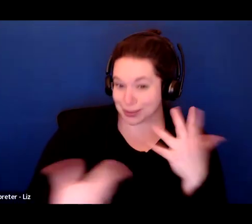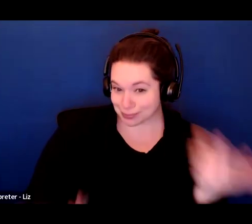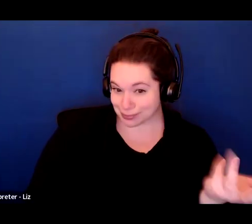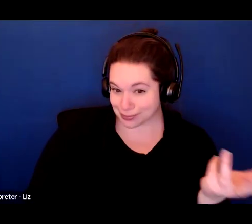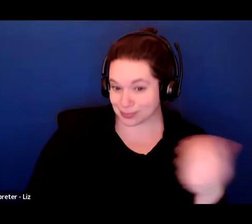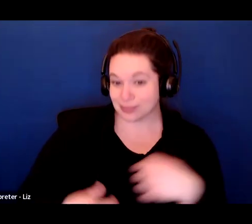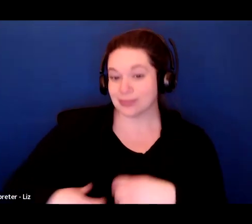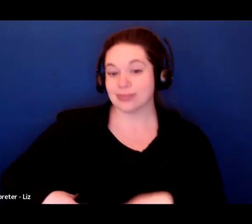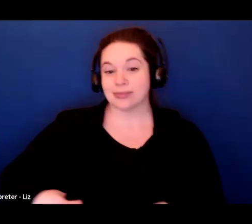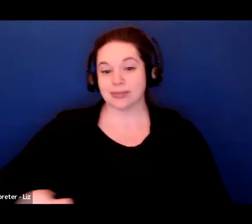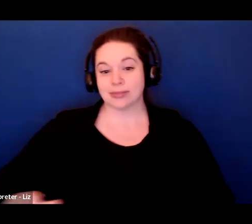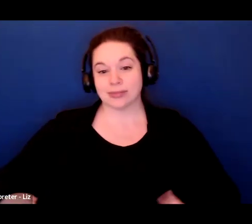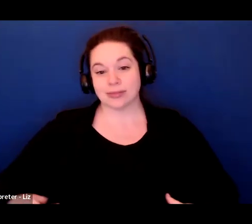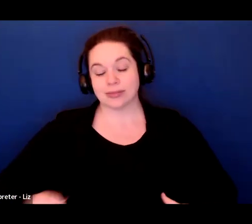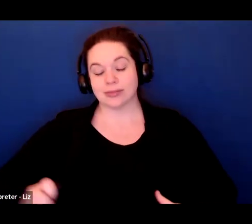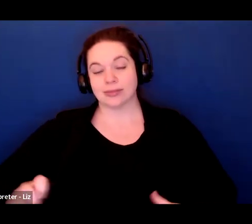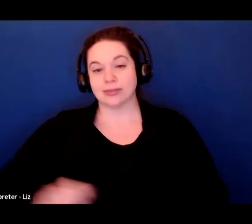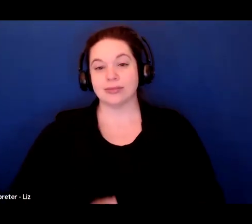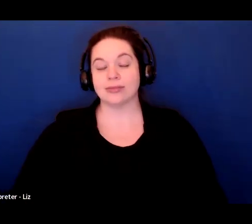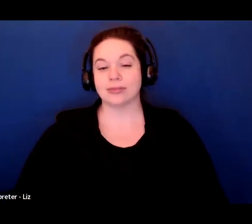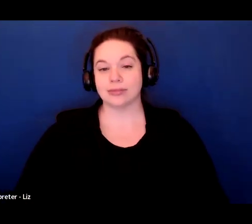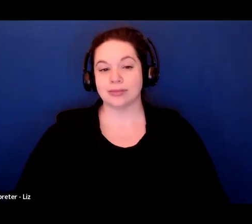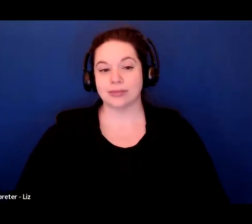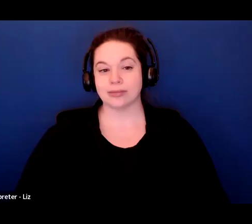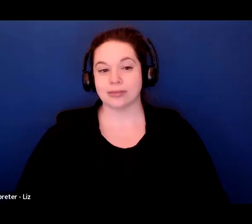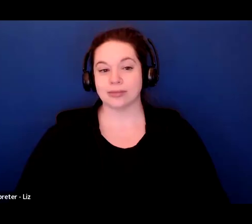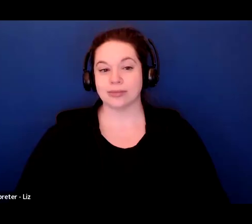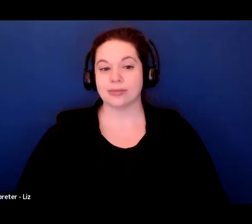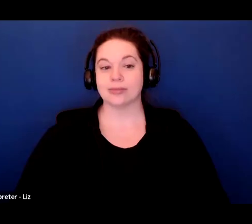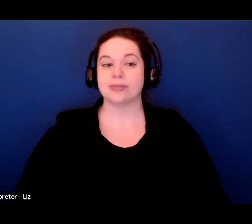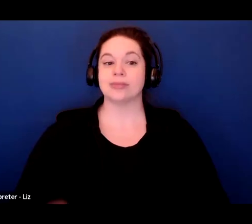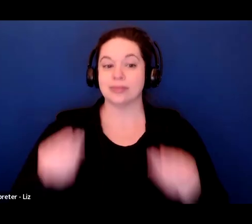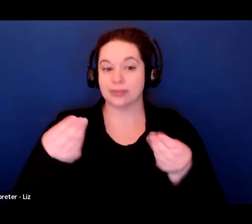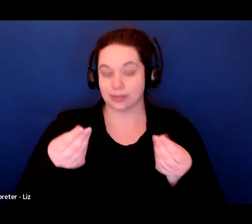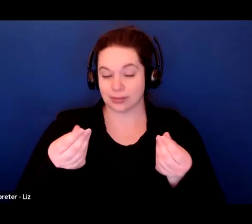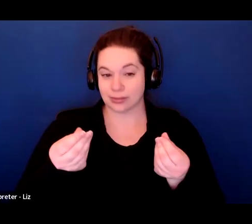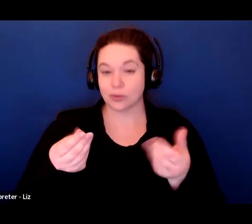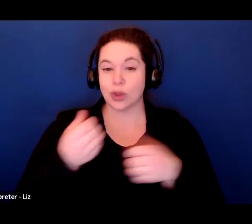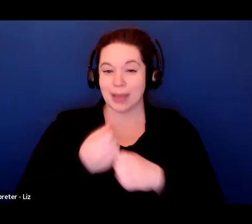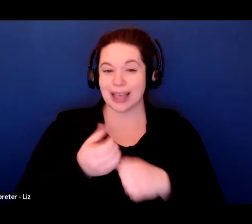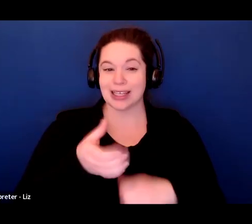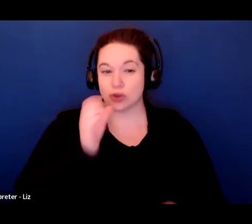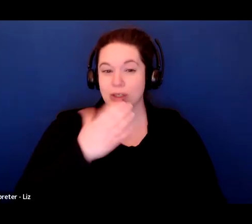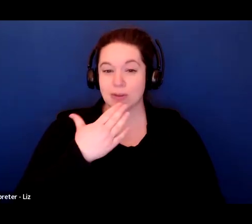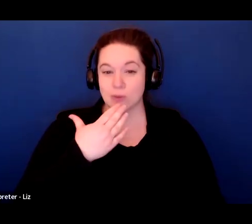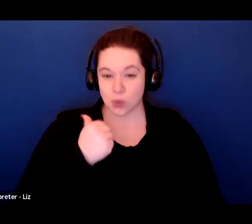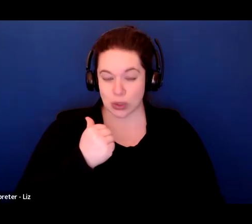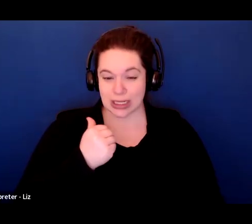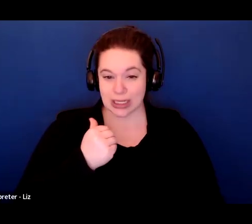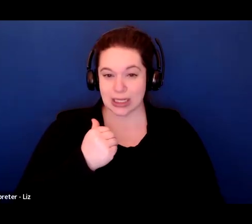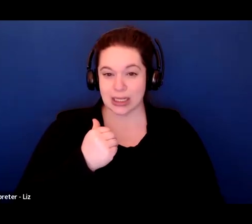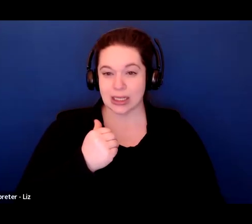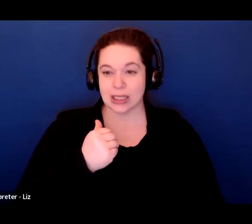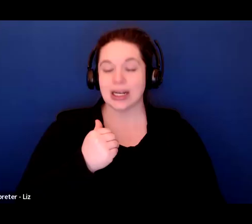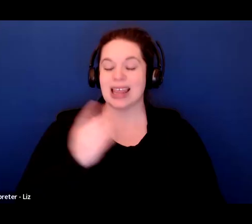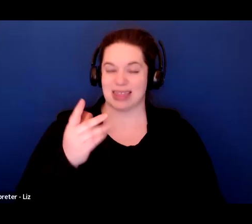The substance that makes a drink sweet, that is not sugar, the